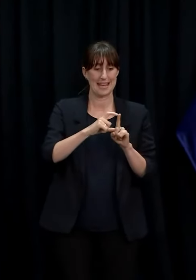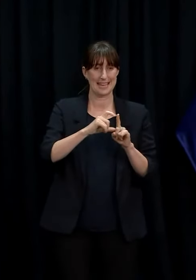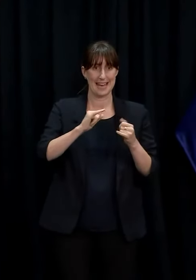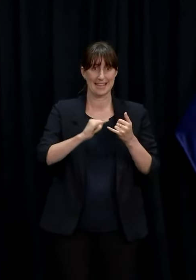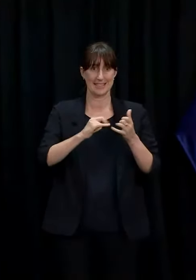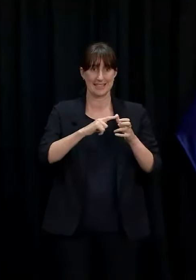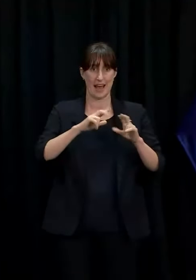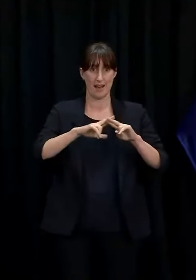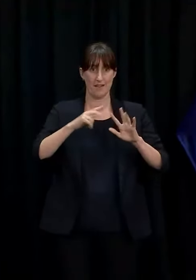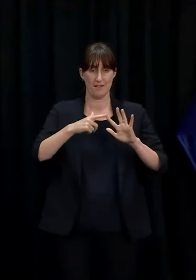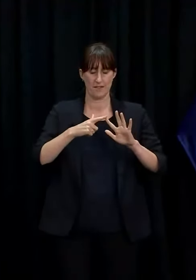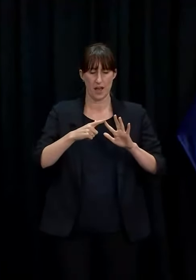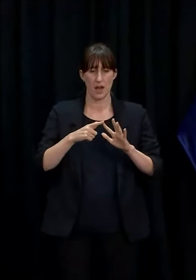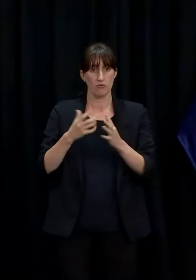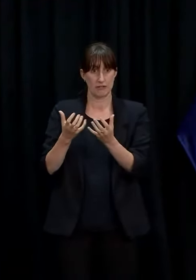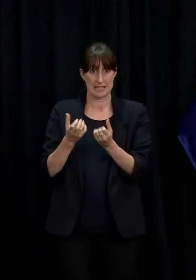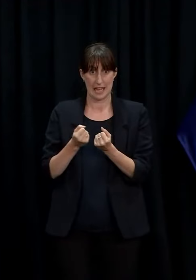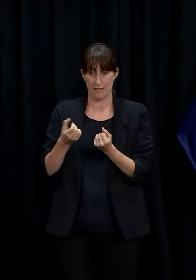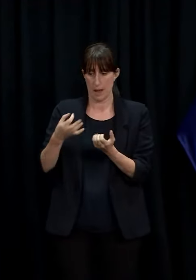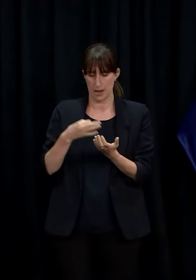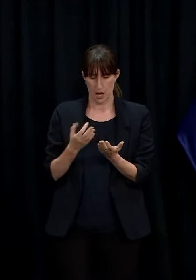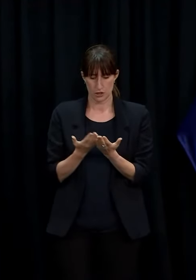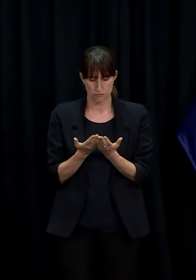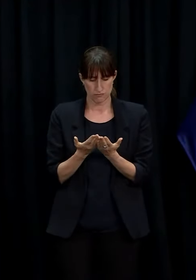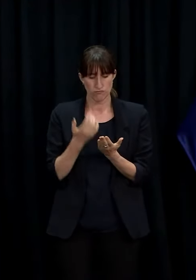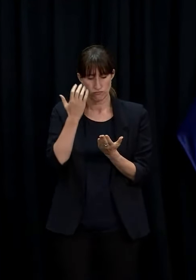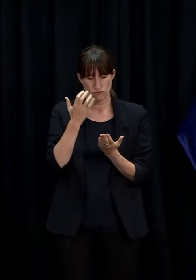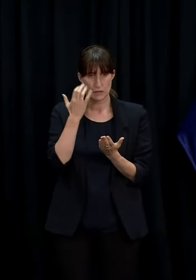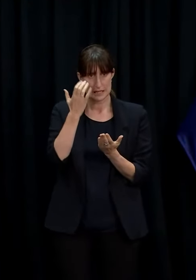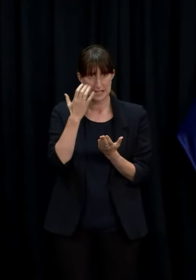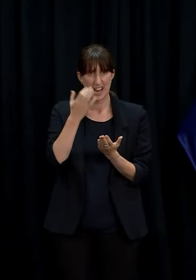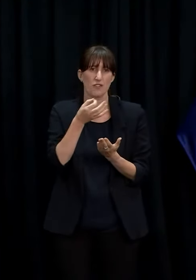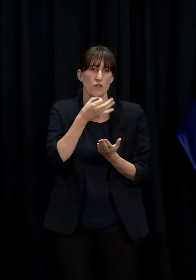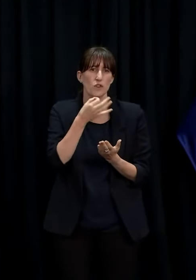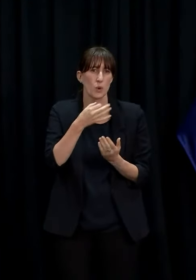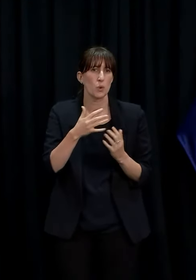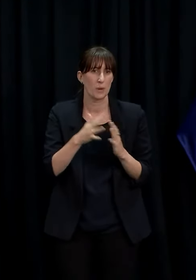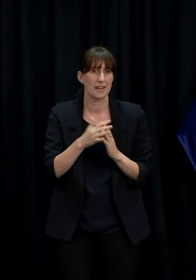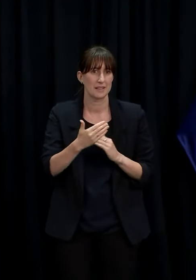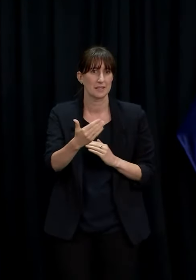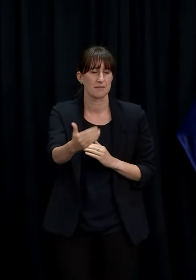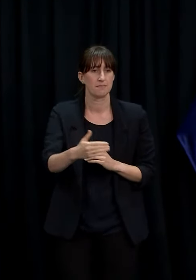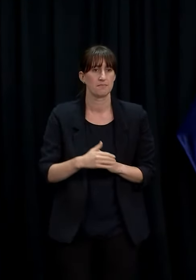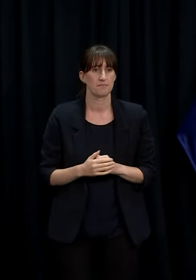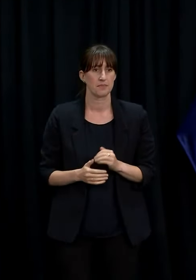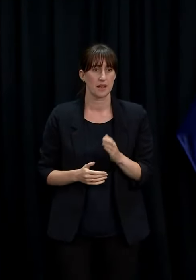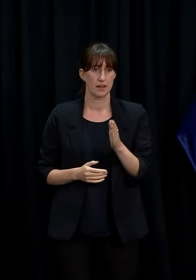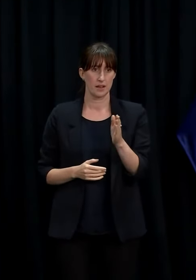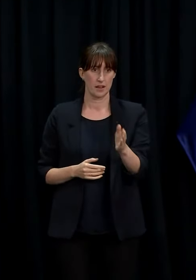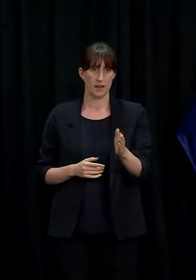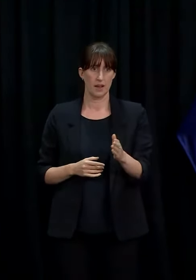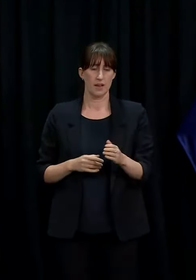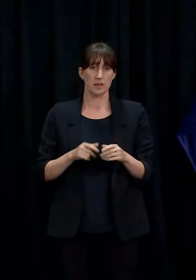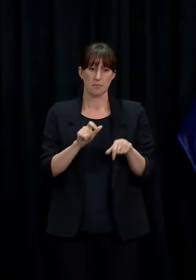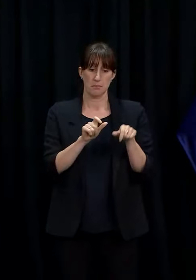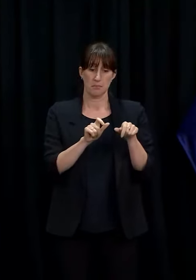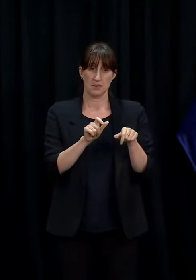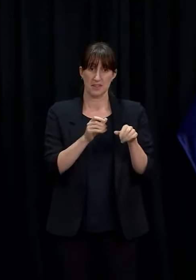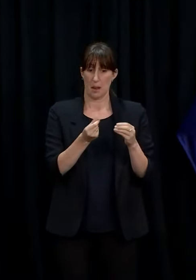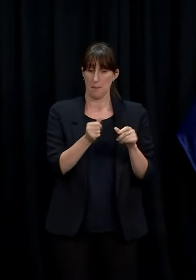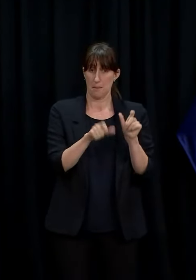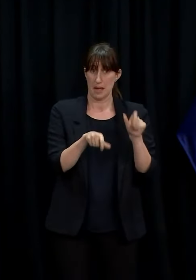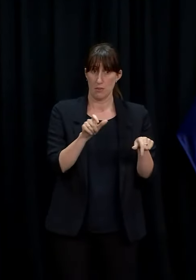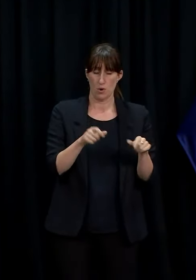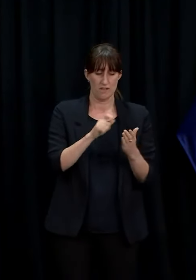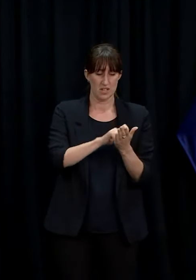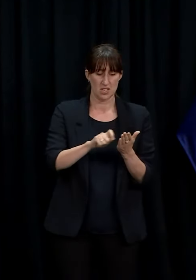decision straight off the bat when they're considering new applications. So, 8,000 people have now signed a petition to increase the number of